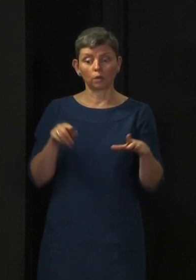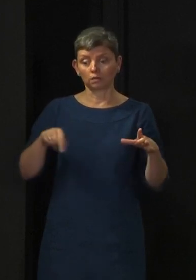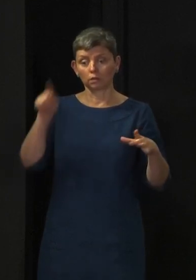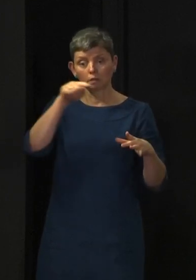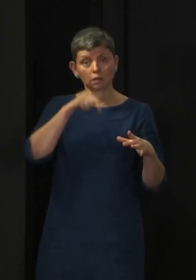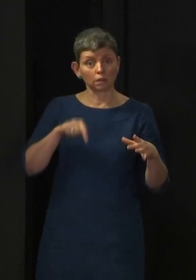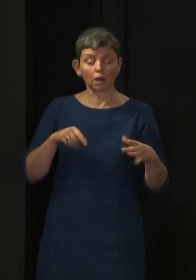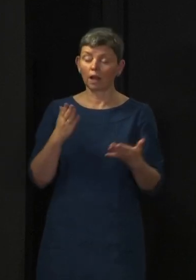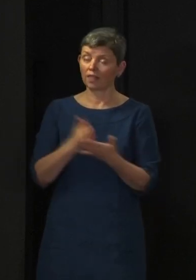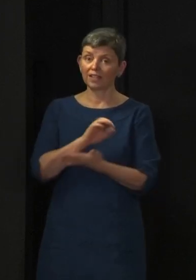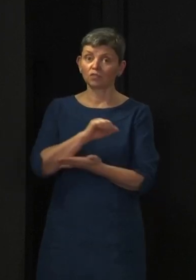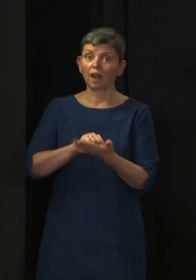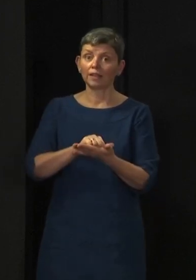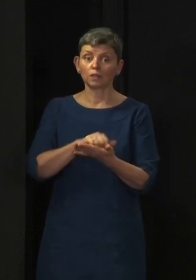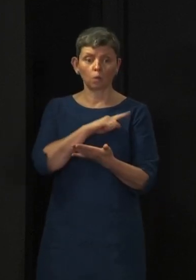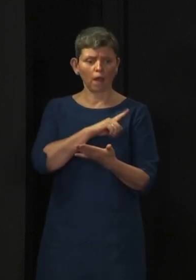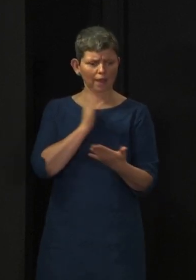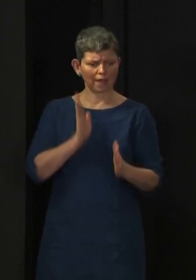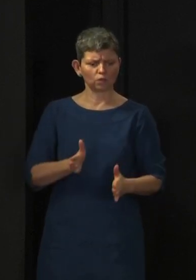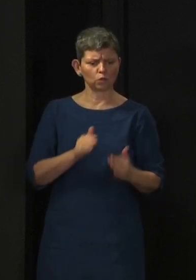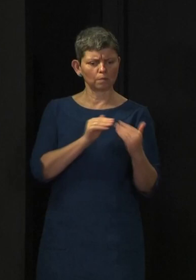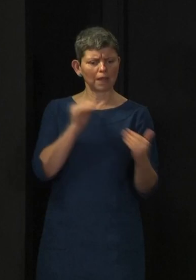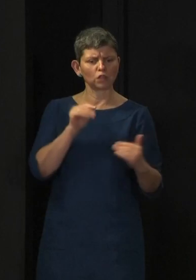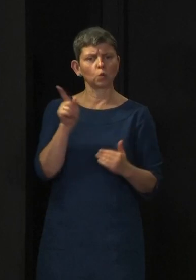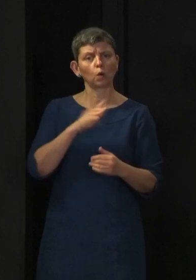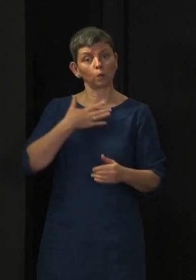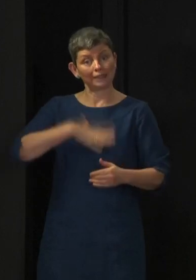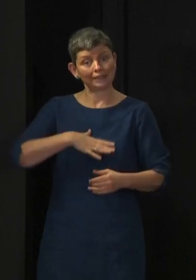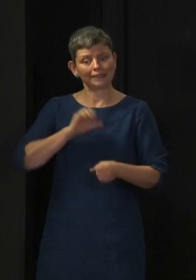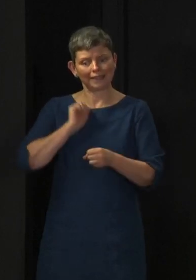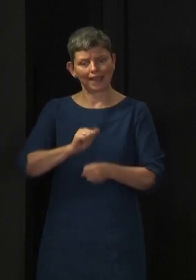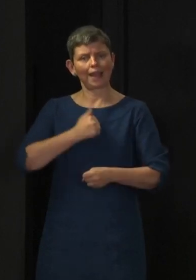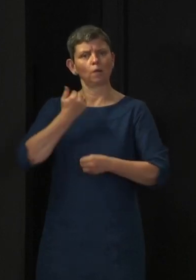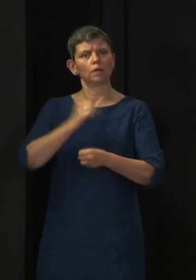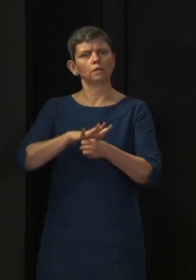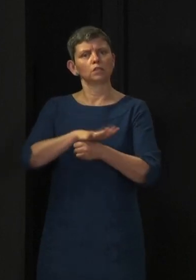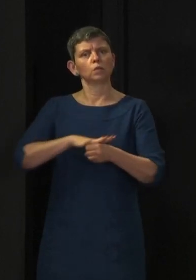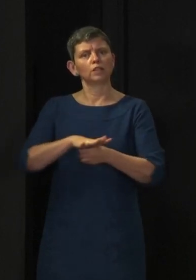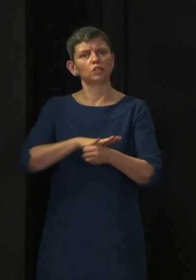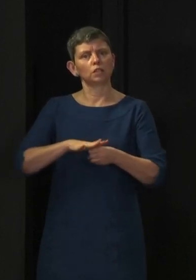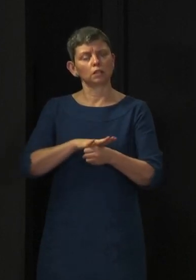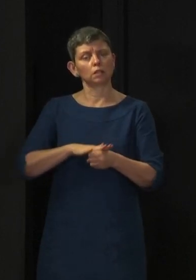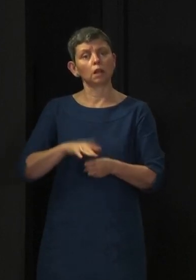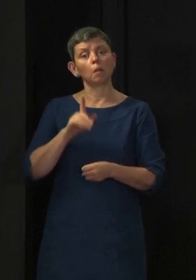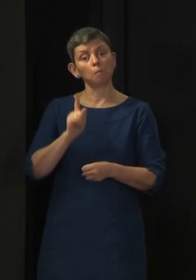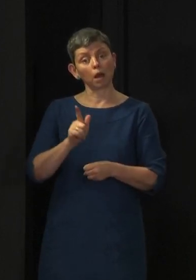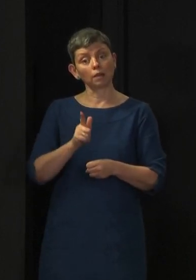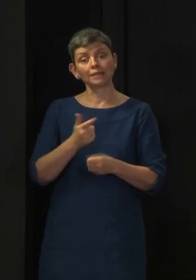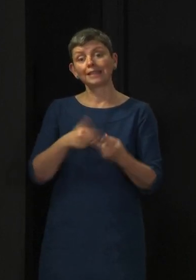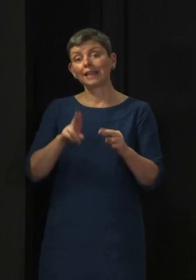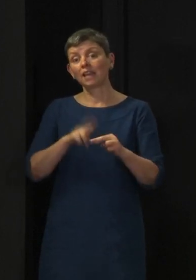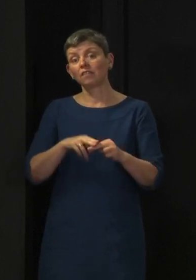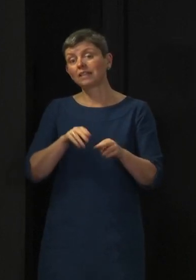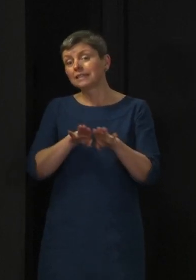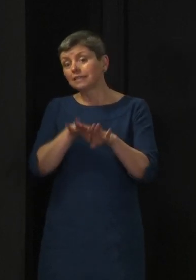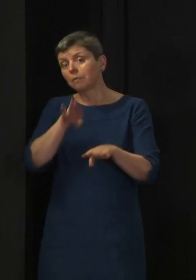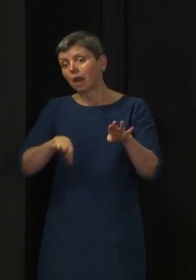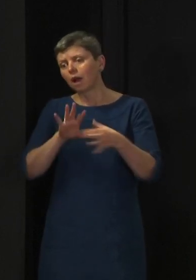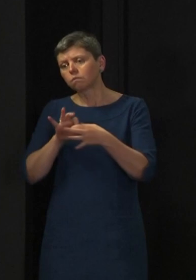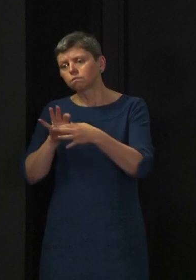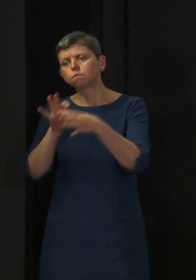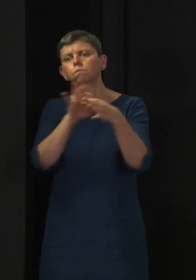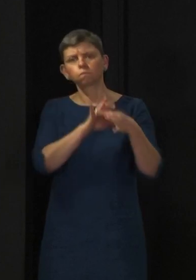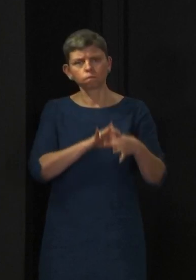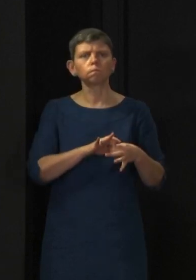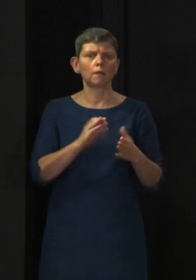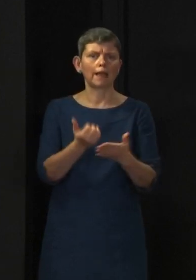nations. That's right and proper. But as much cooperation and alignment as we can get is, I think, for the good of all of us. And I'll continue to